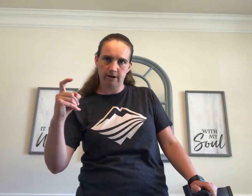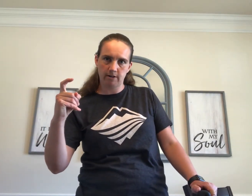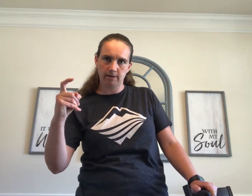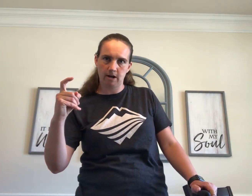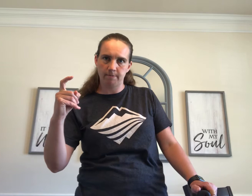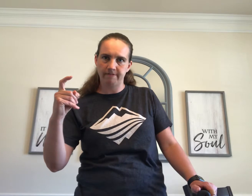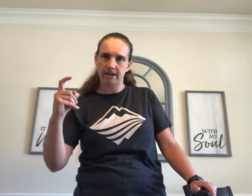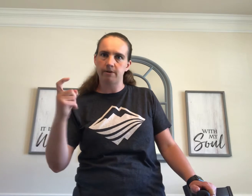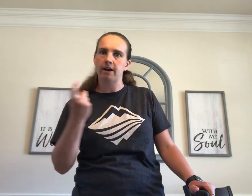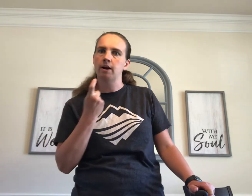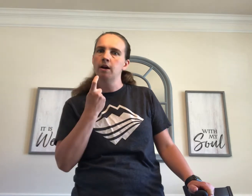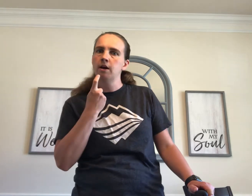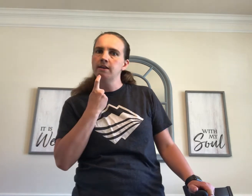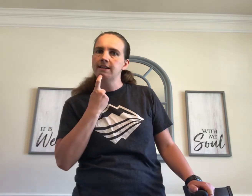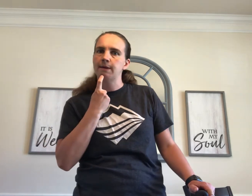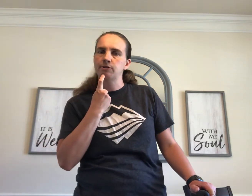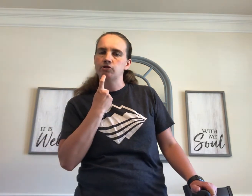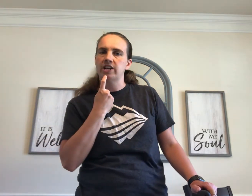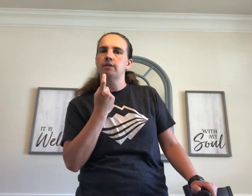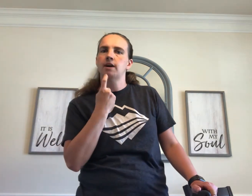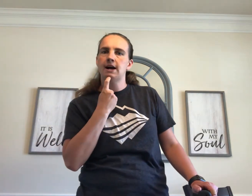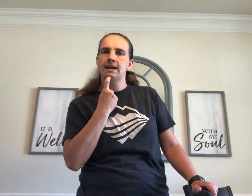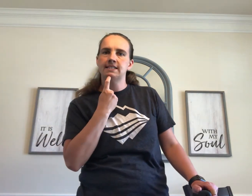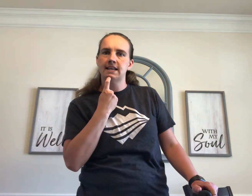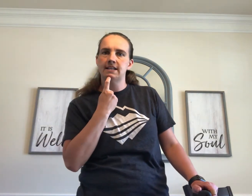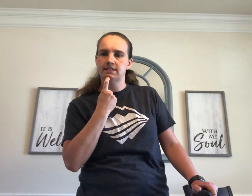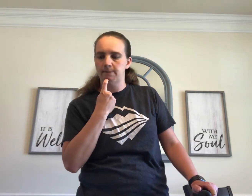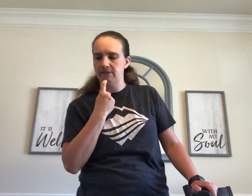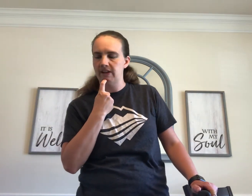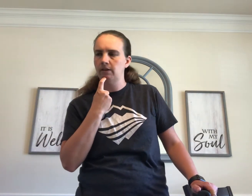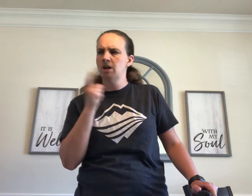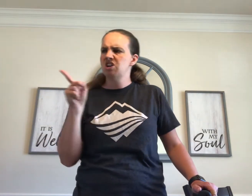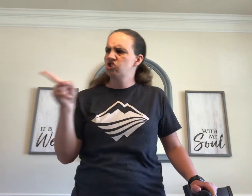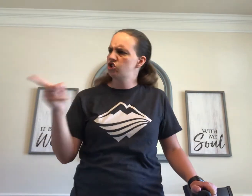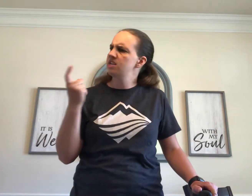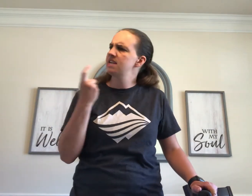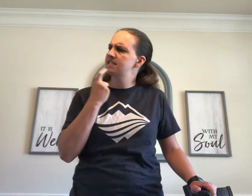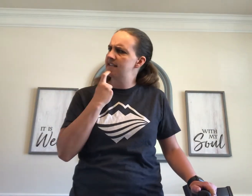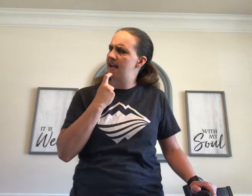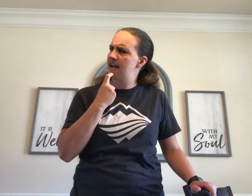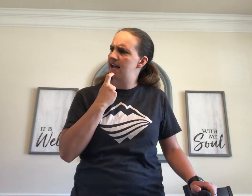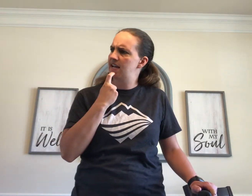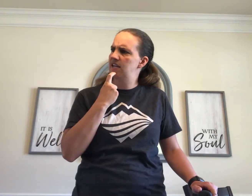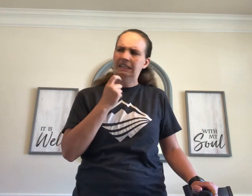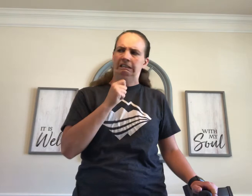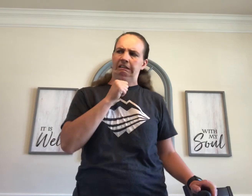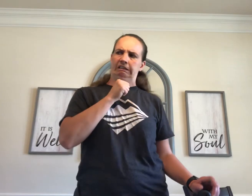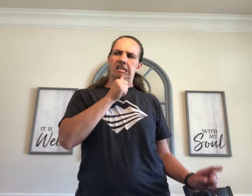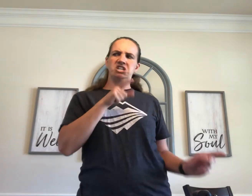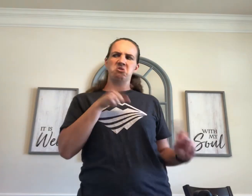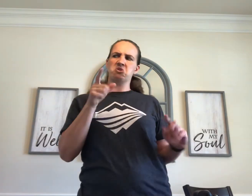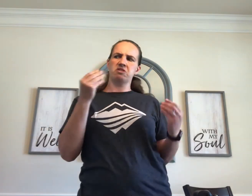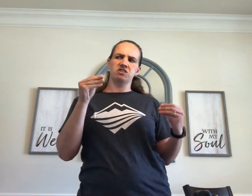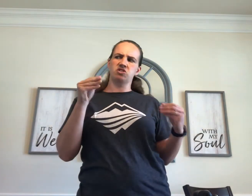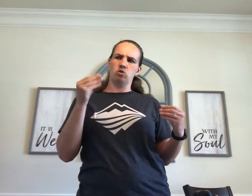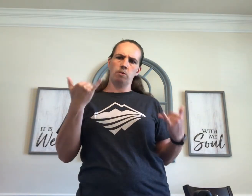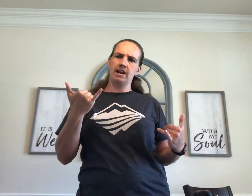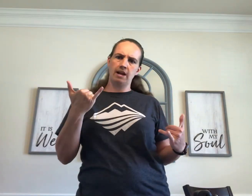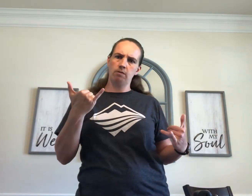clearly on my video here. Taps your chin. I said something. She said, don't go to the store right now,